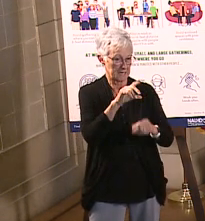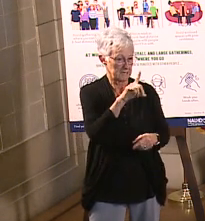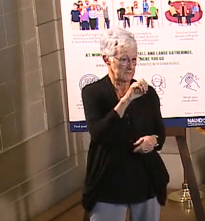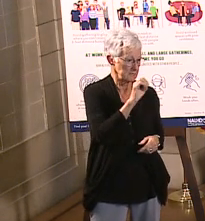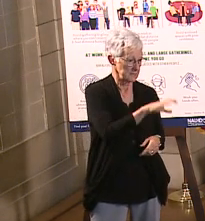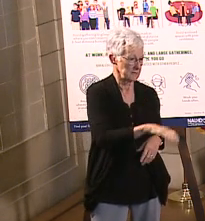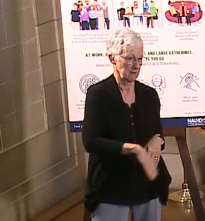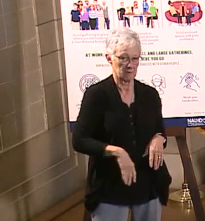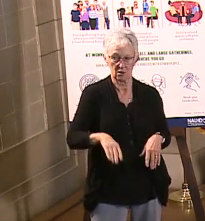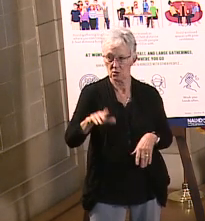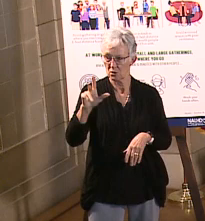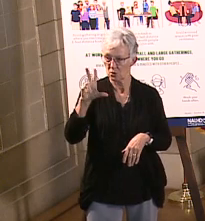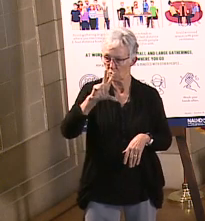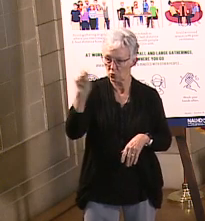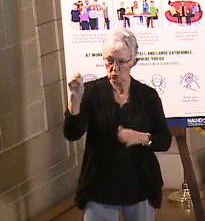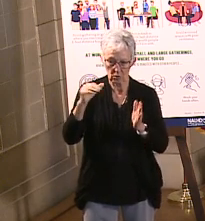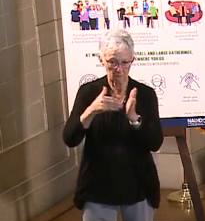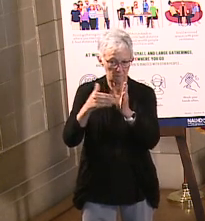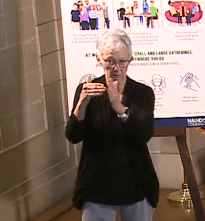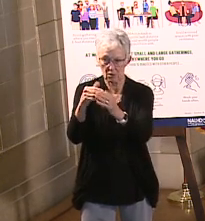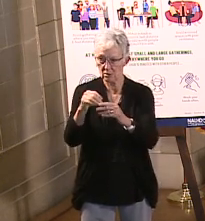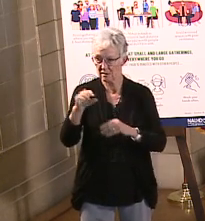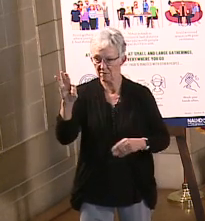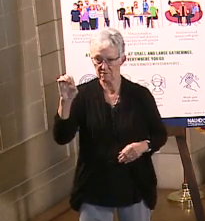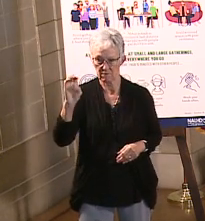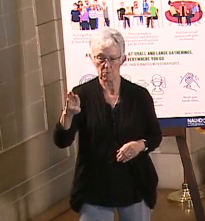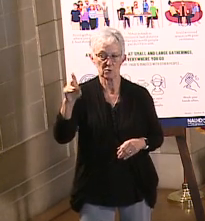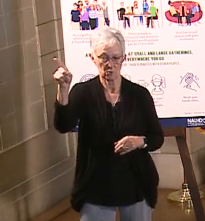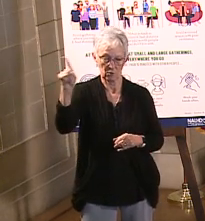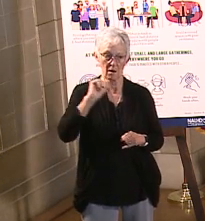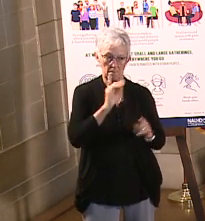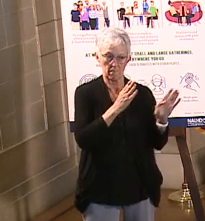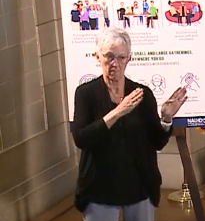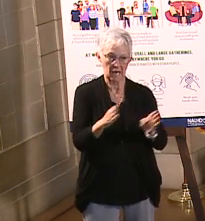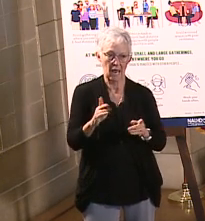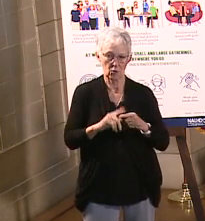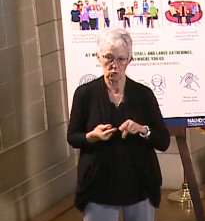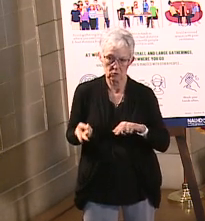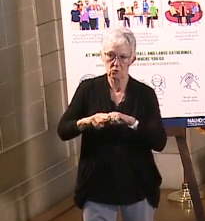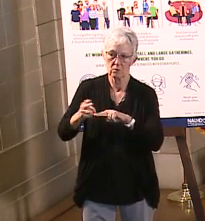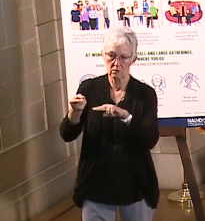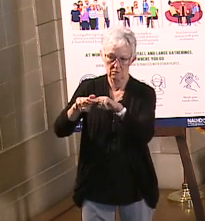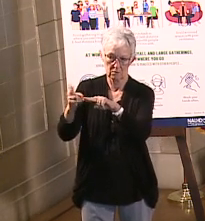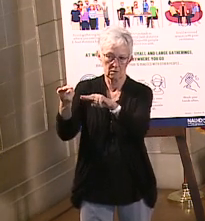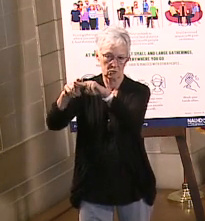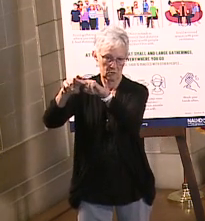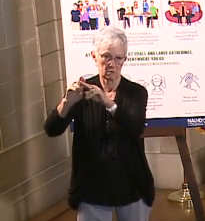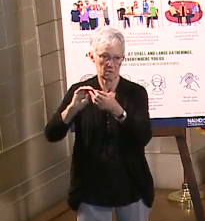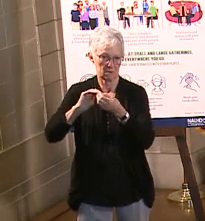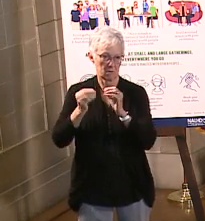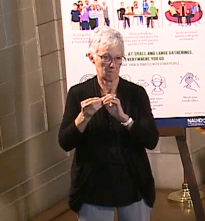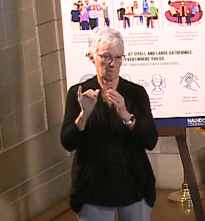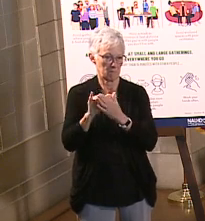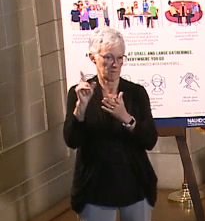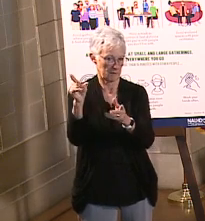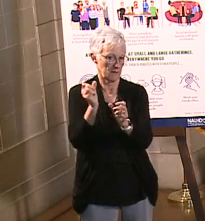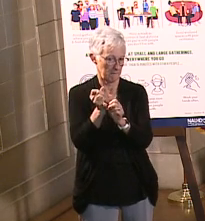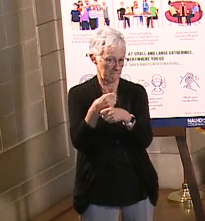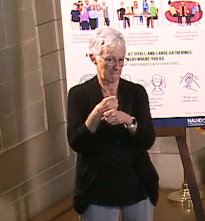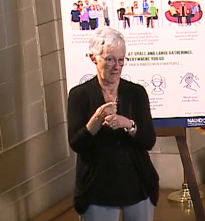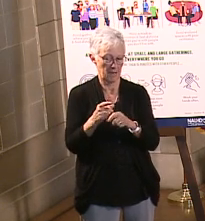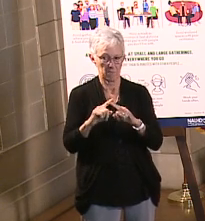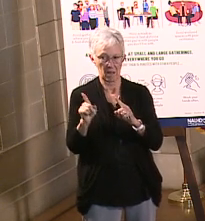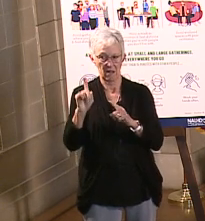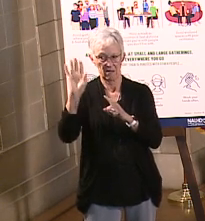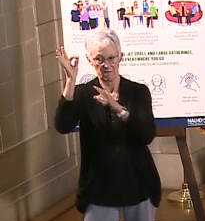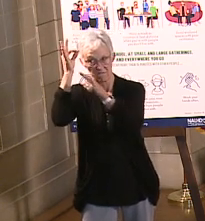in January and 30 million in February. So they are planning on ramping up their production, and it'll be up to the federal government then to distribute that out to